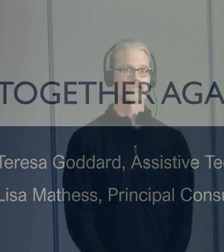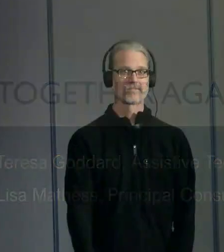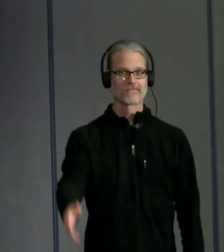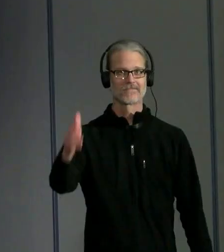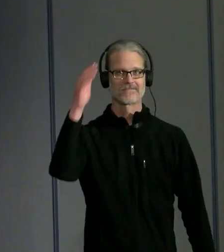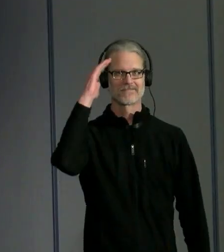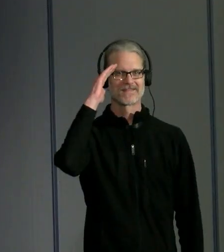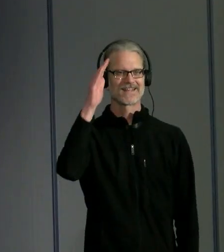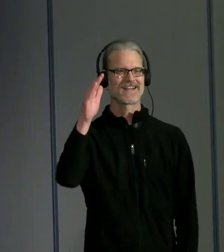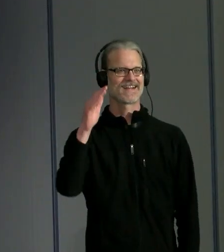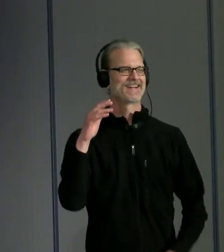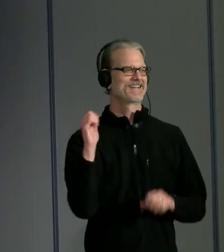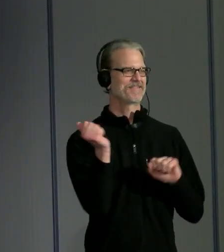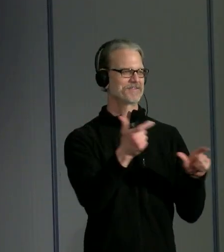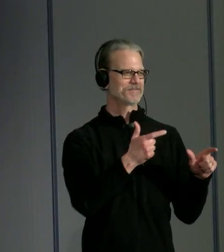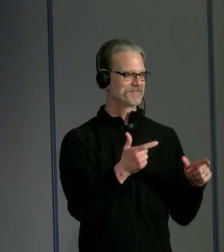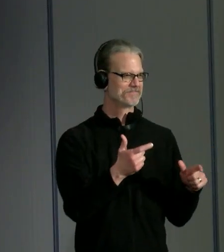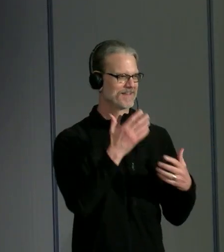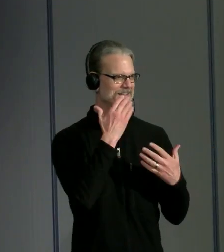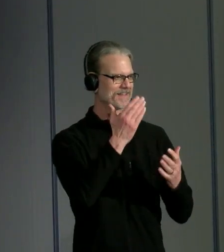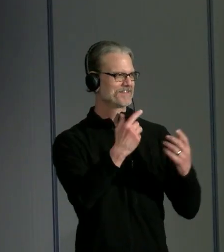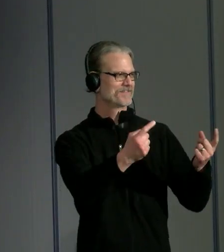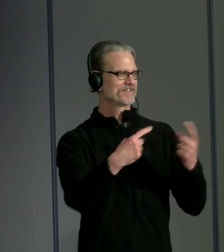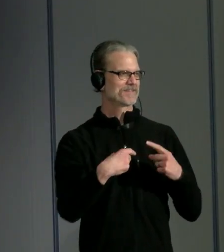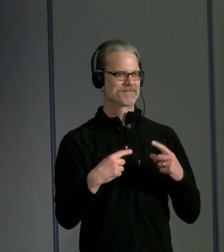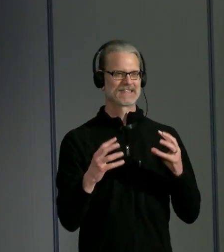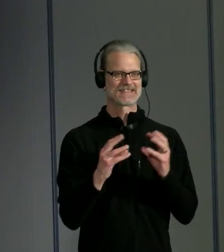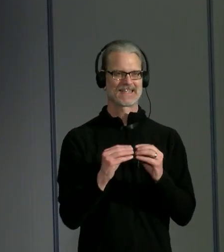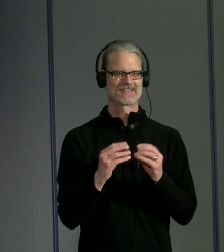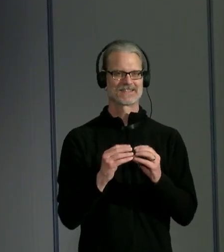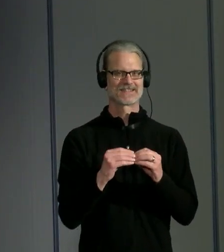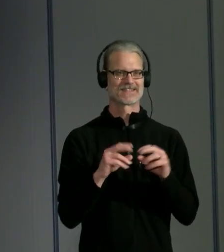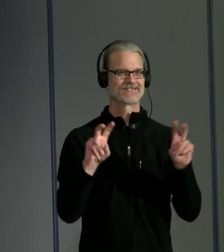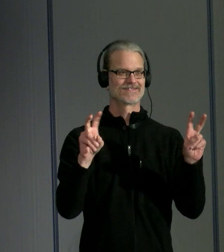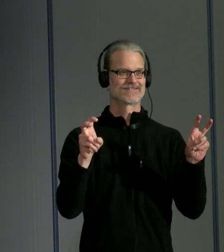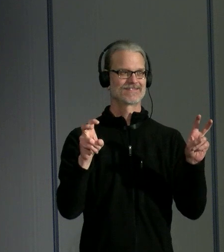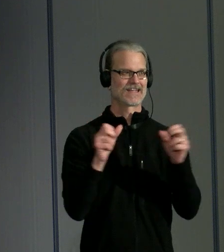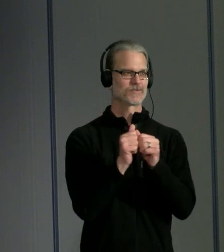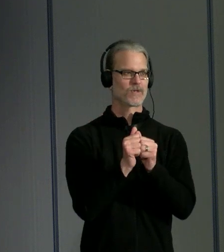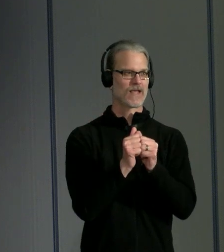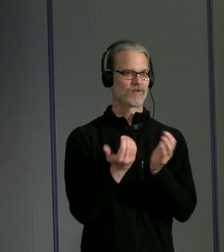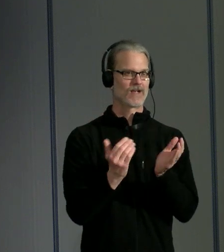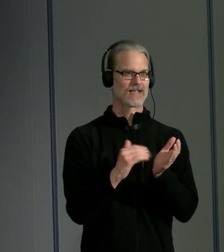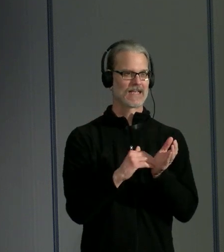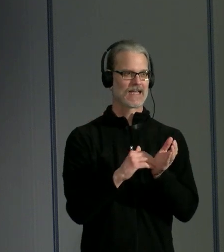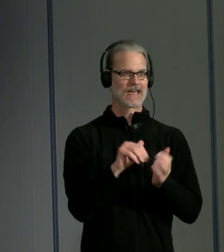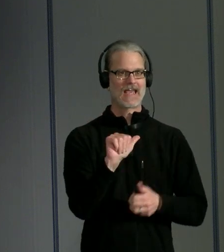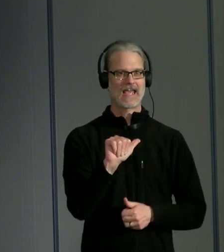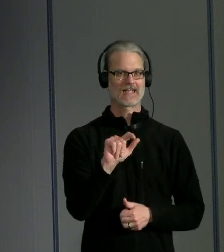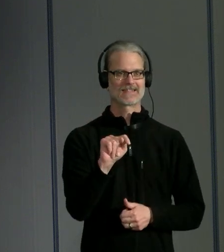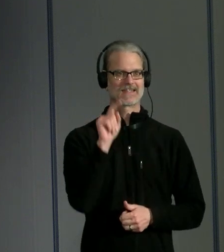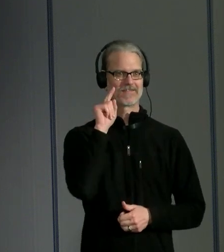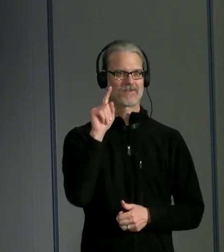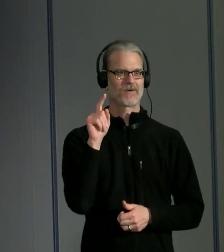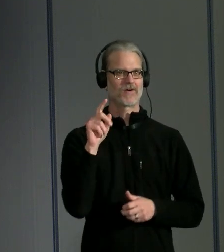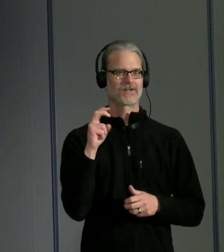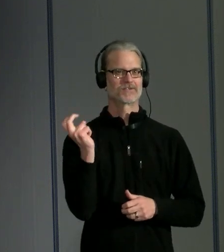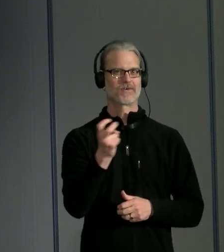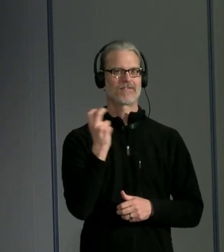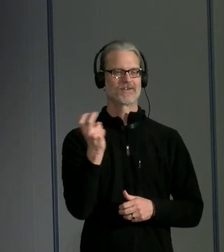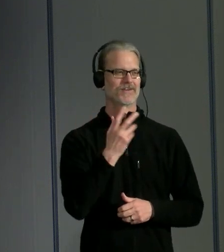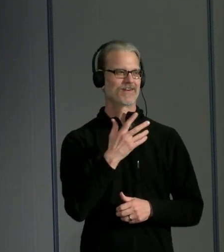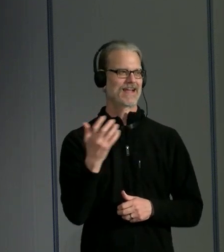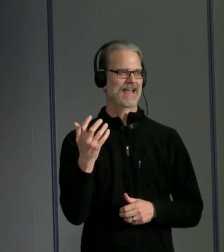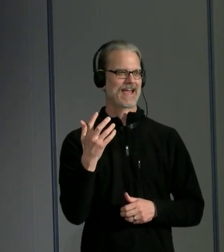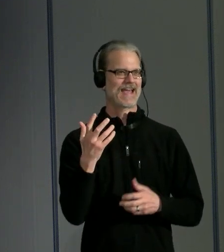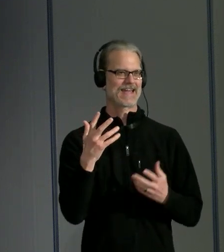Hi everyone, and I want to thank you for joining our session titled Together Again, AT for Travel and Inclusive Events.